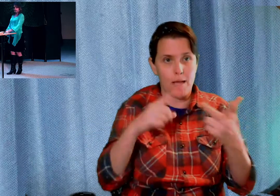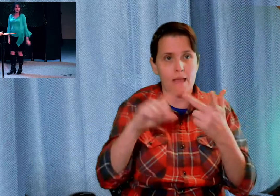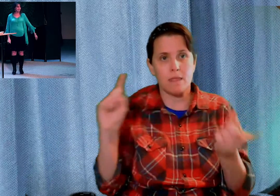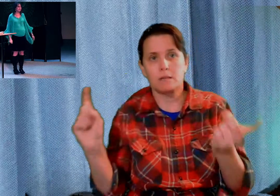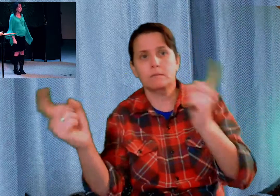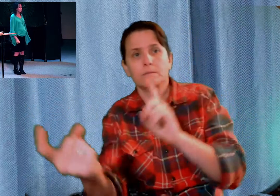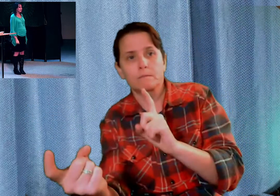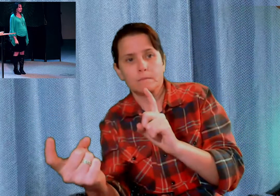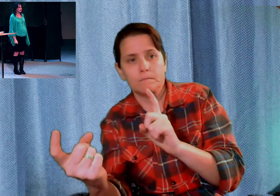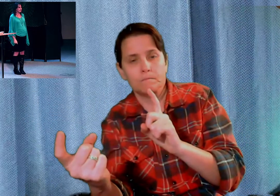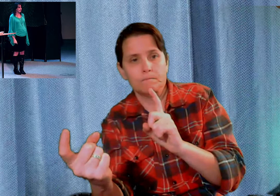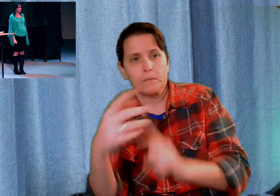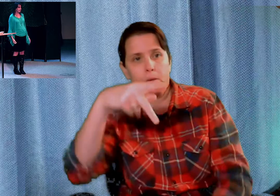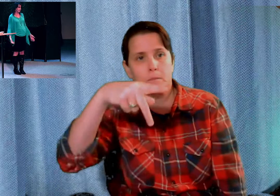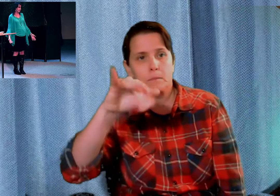pivot.